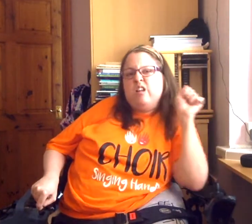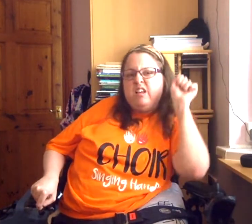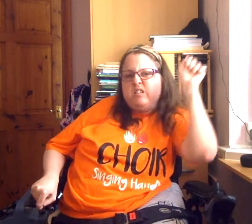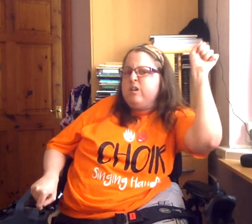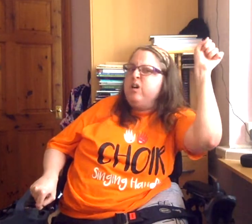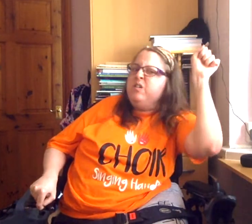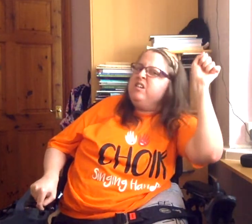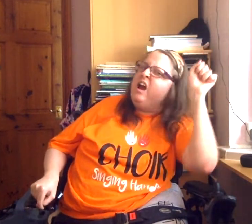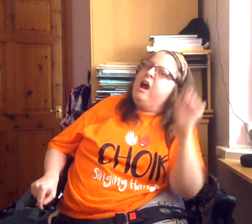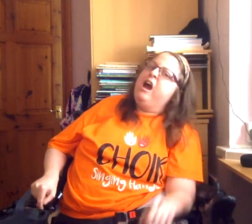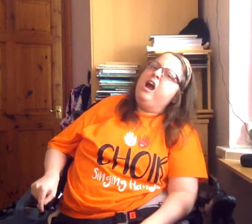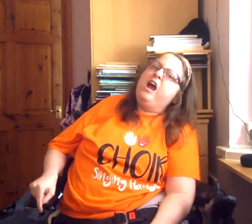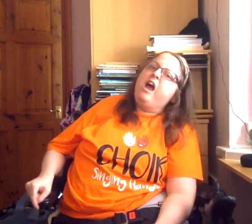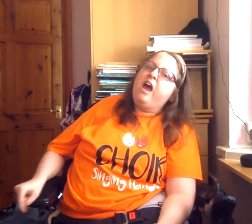it's gonna